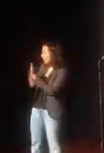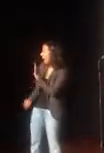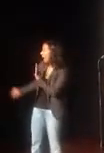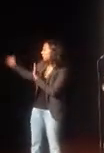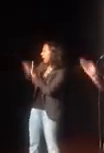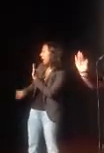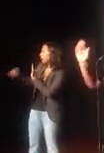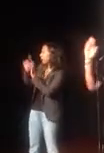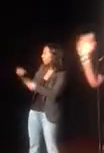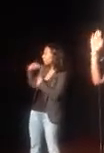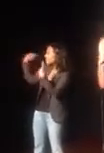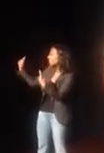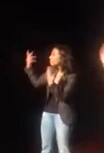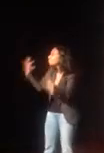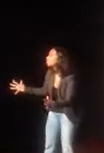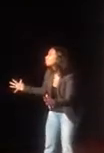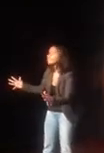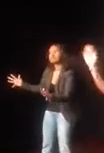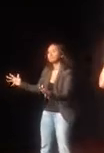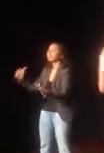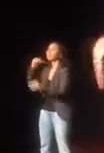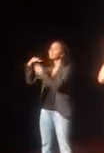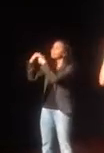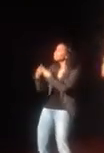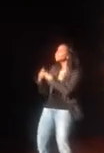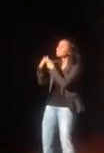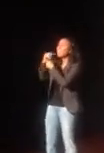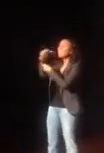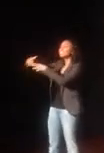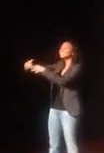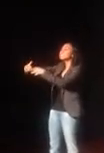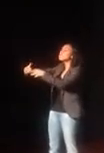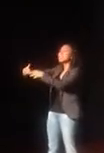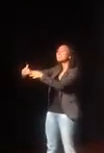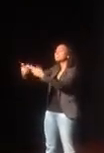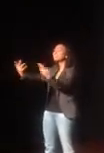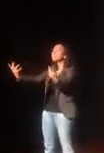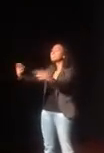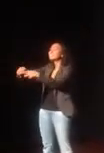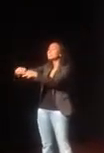me. And that these temporary setbacks do not fully define me.